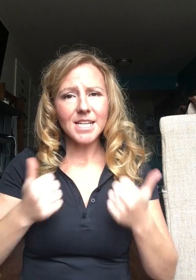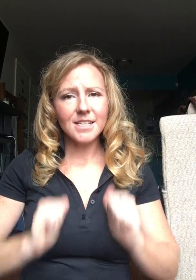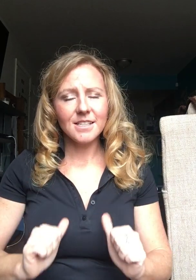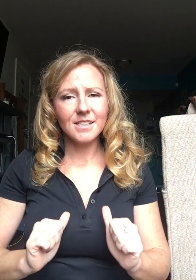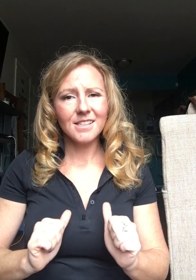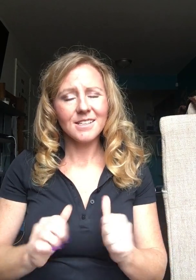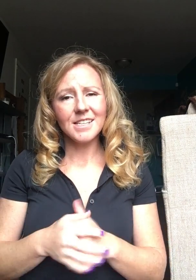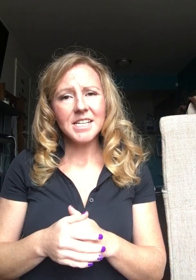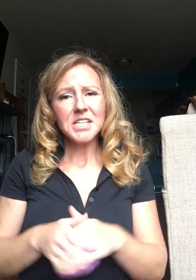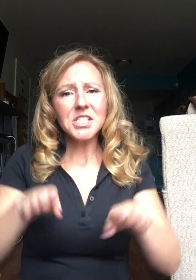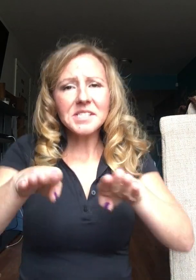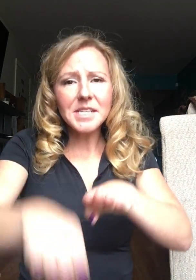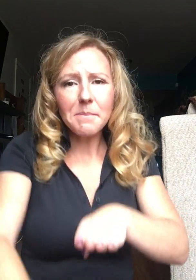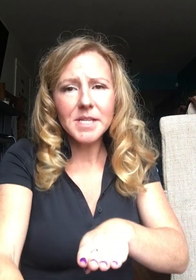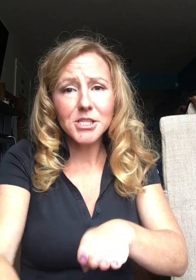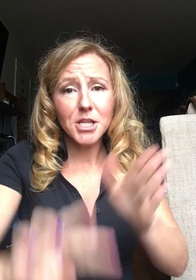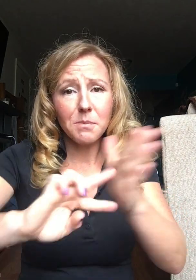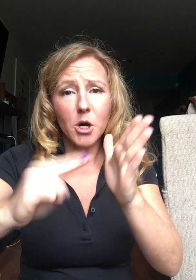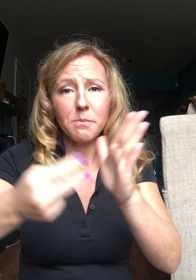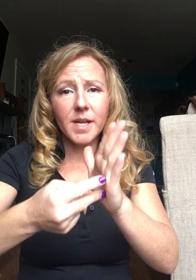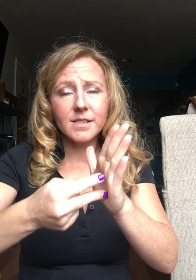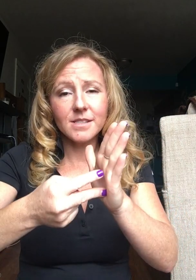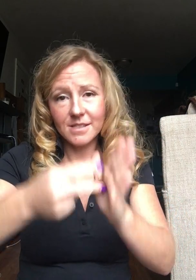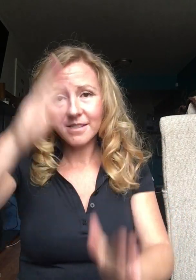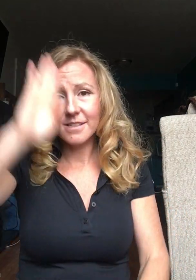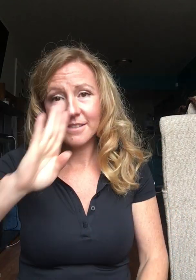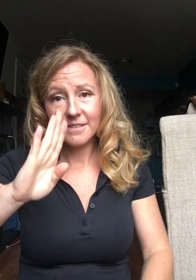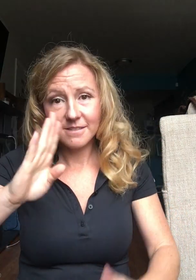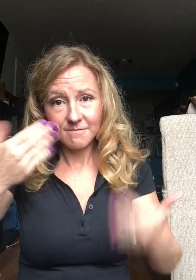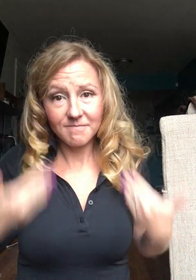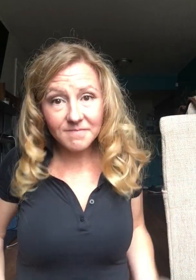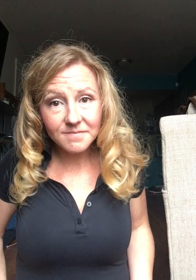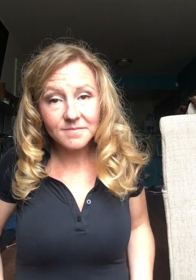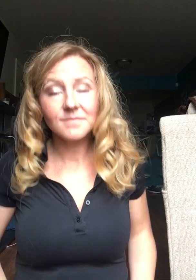attempting to step into the purpose,